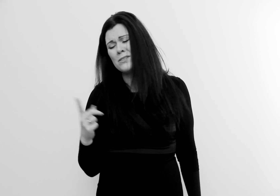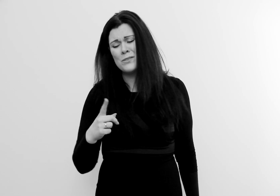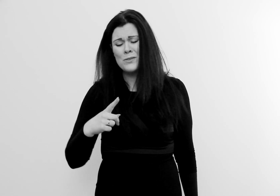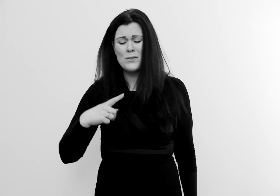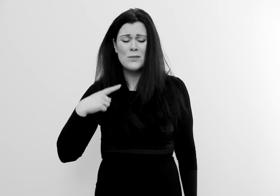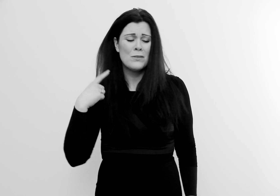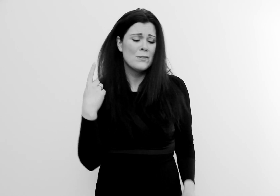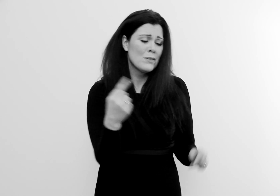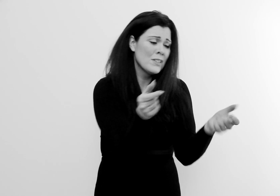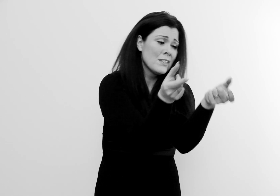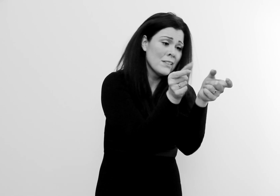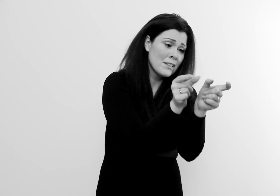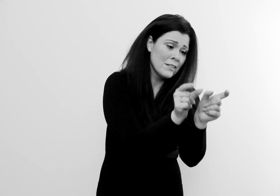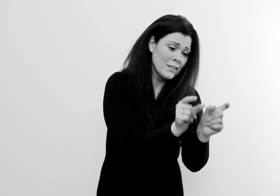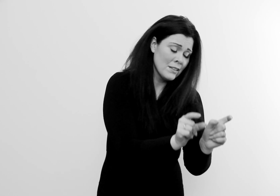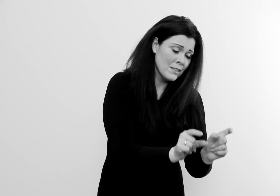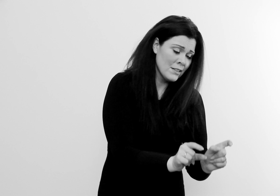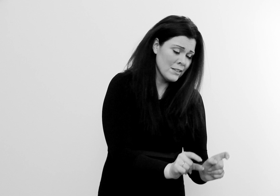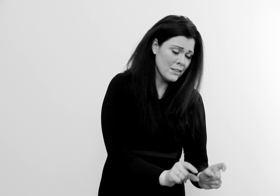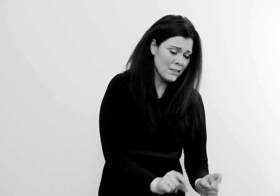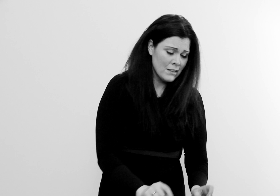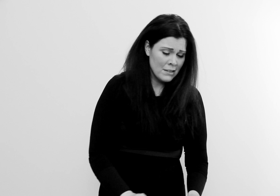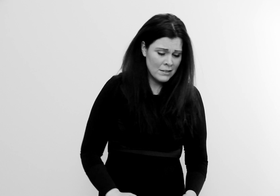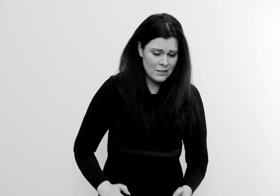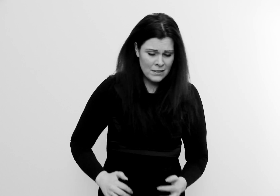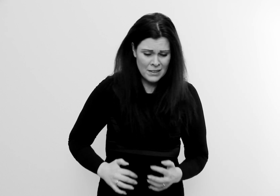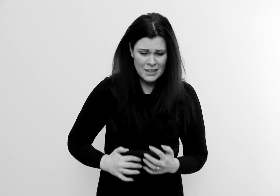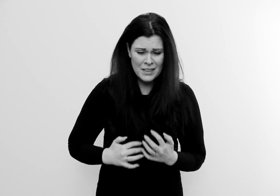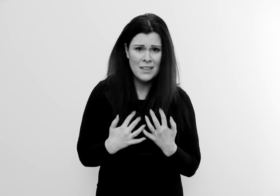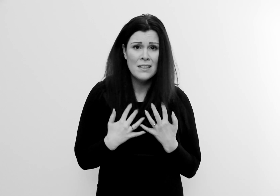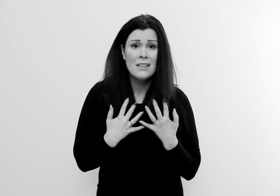So lonely and scared, so